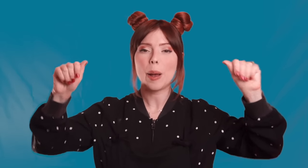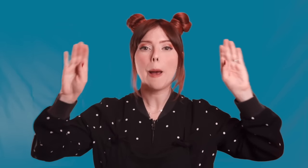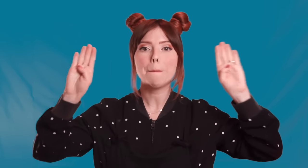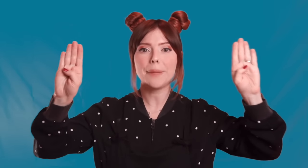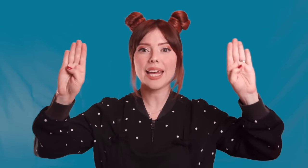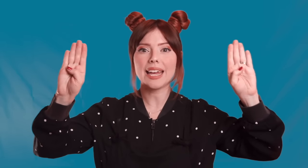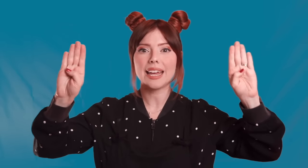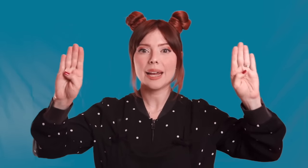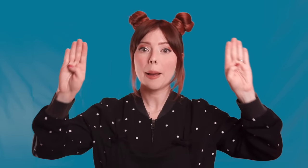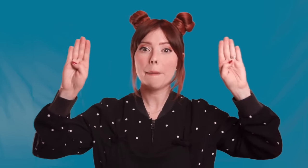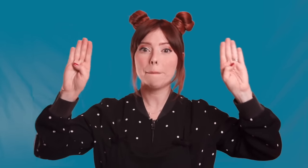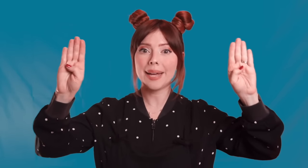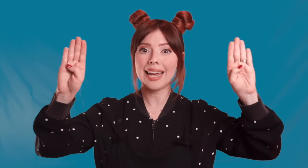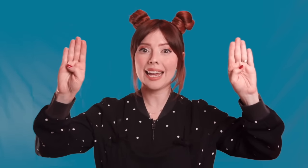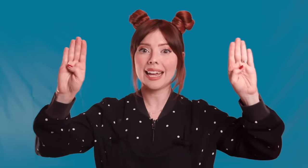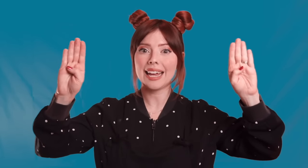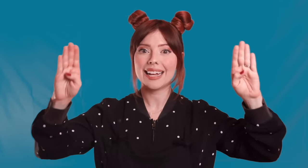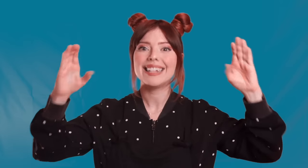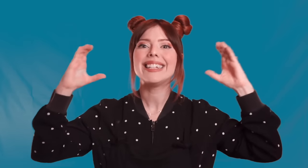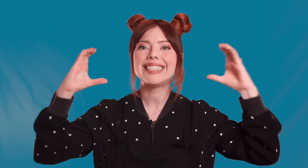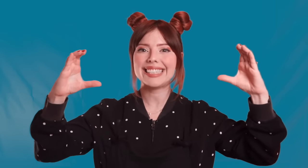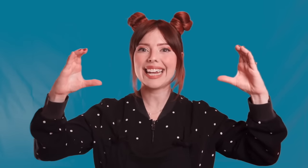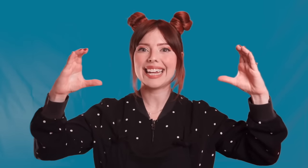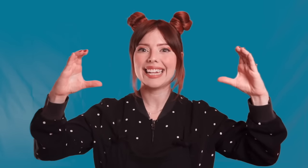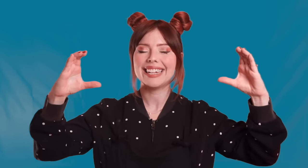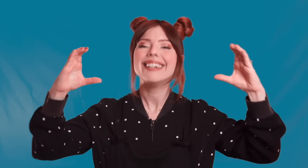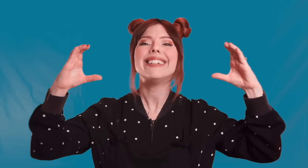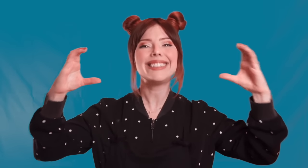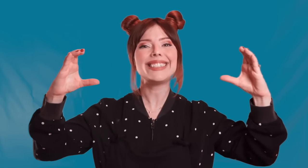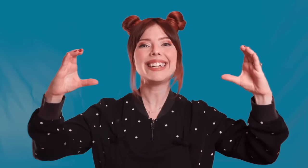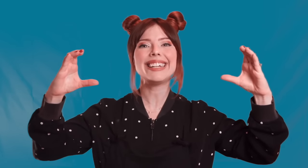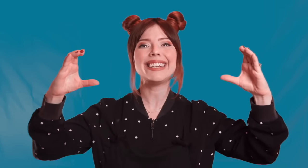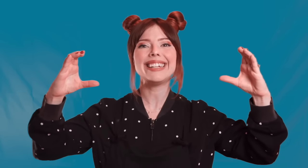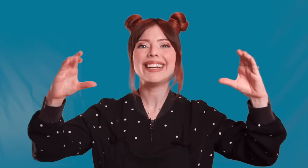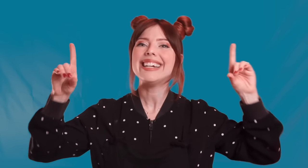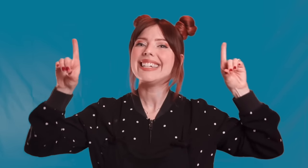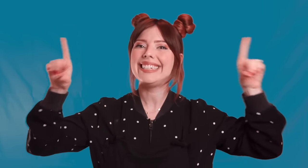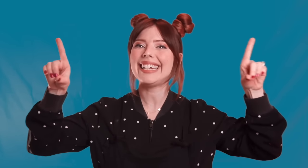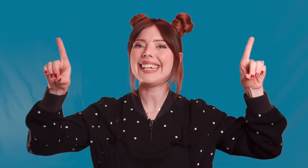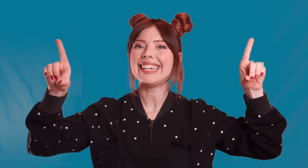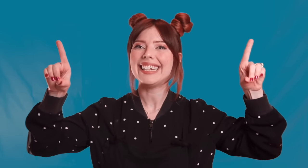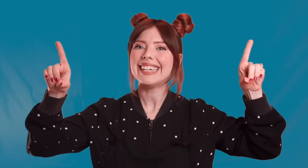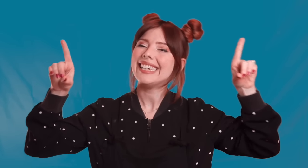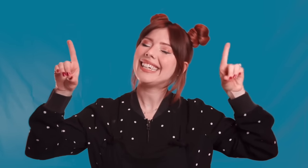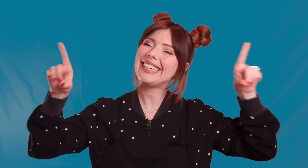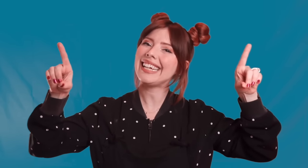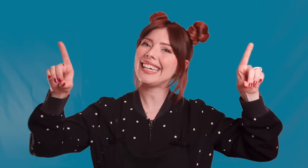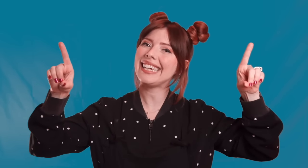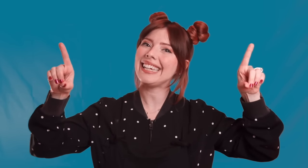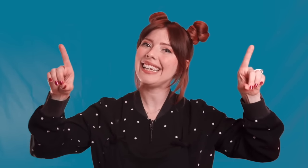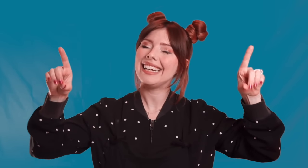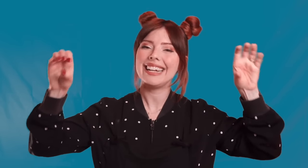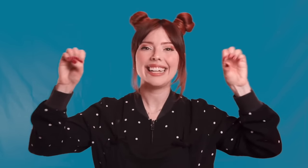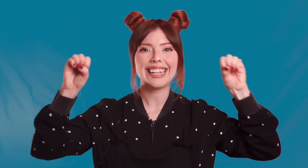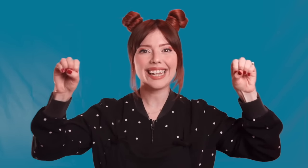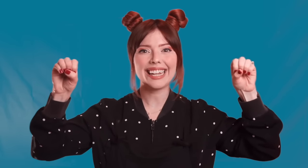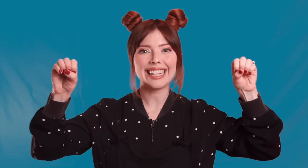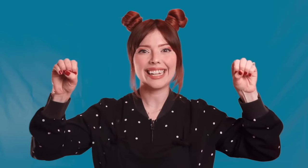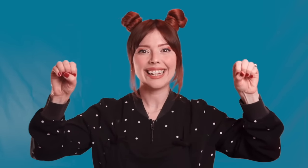B, B. C, C. D, E,